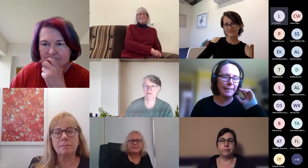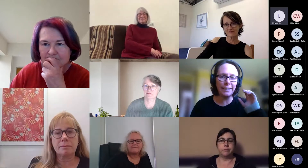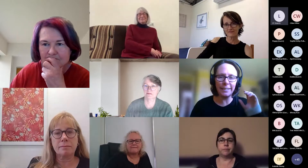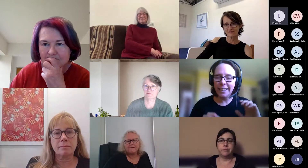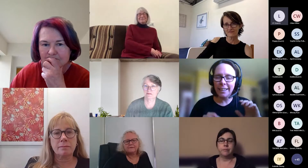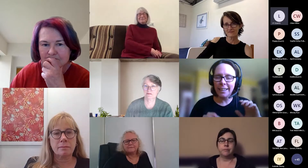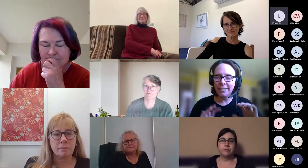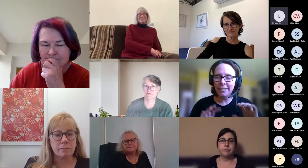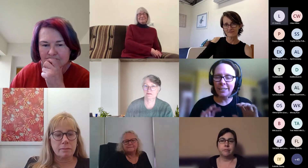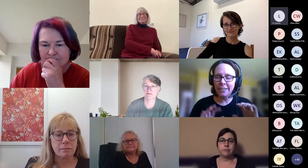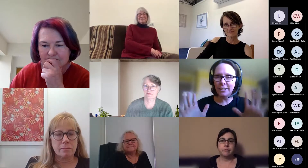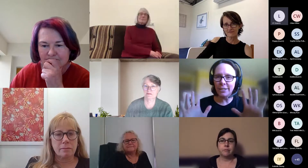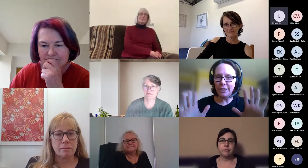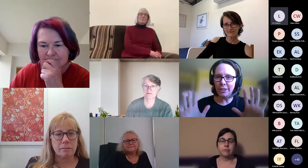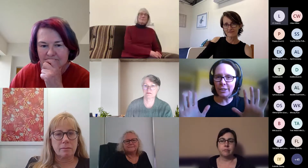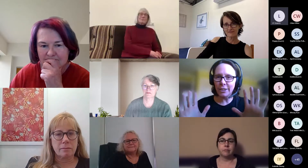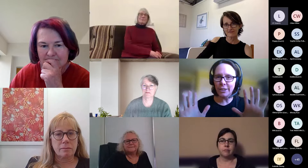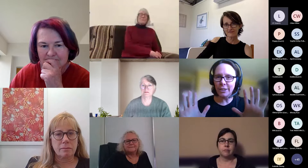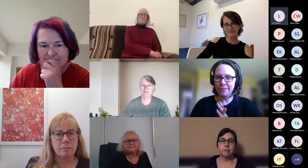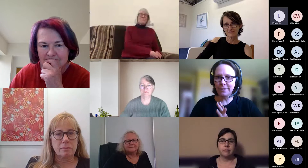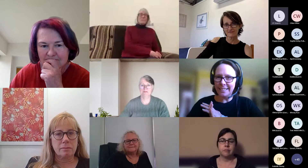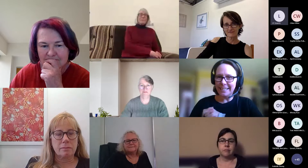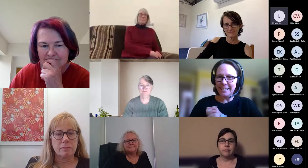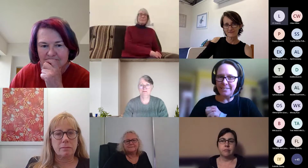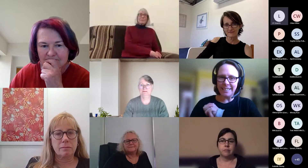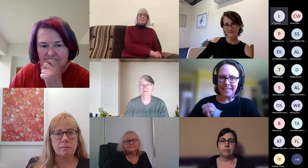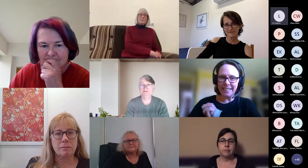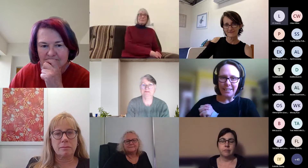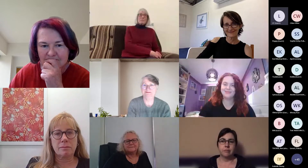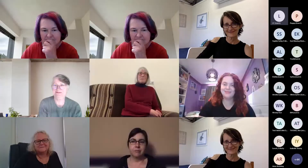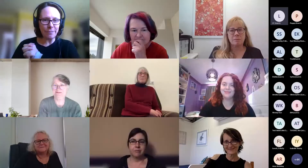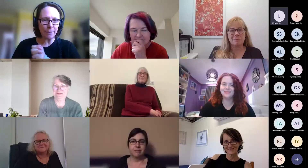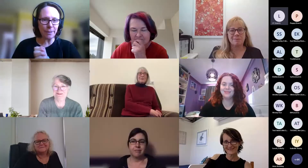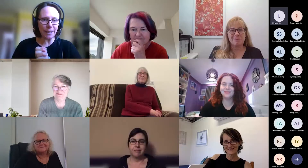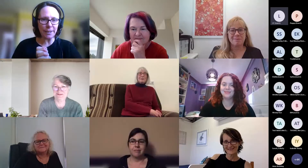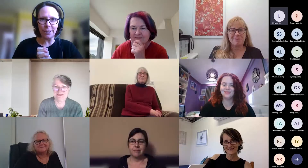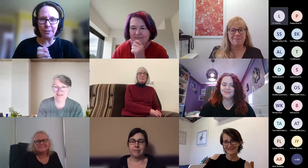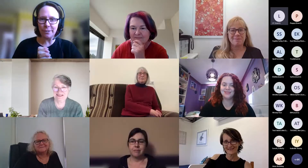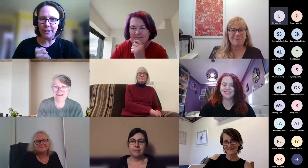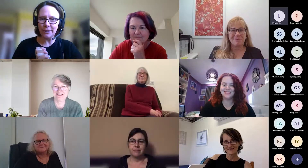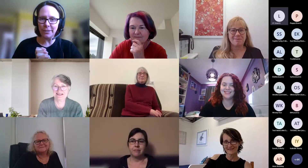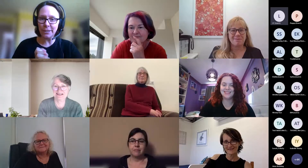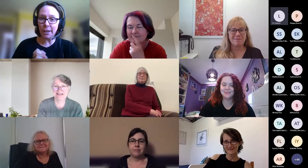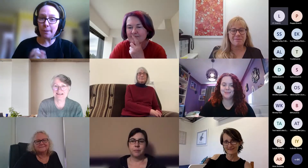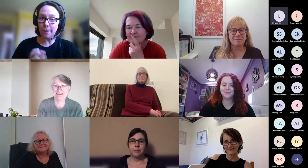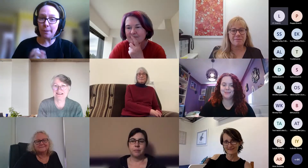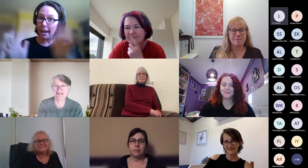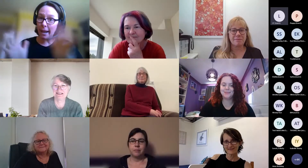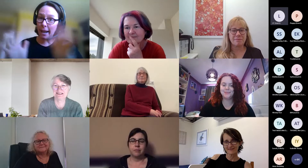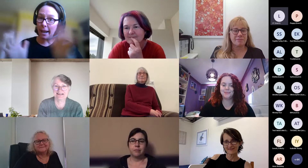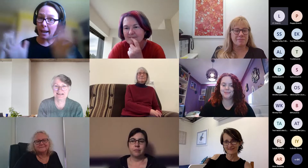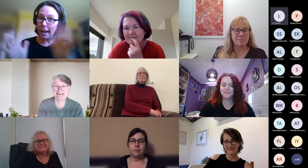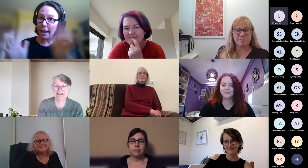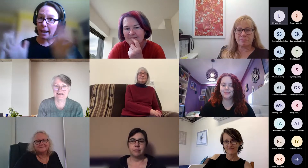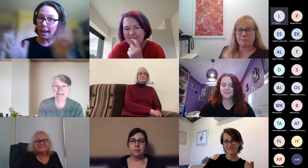be here and so great to see so many familiar faces. It's lovely to see you all, some people that I've known for a very long time